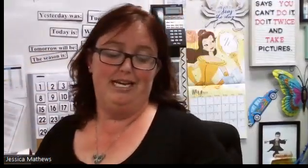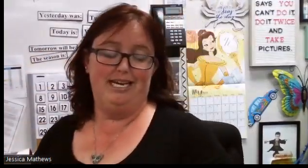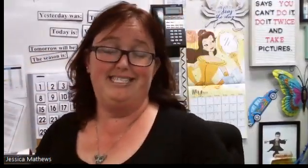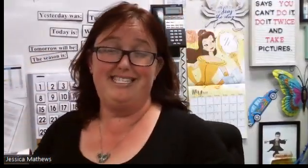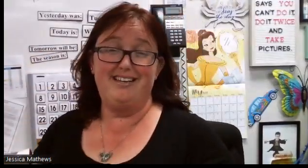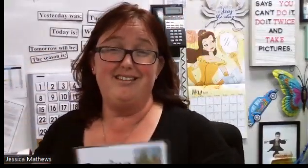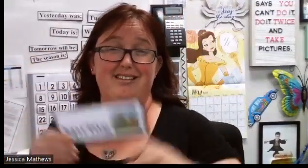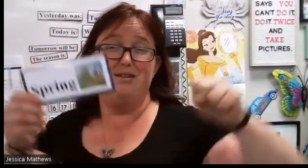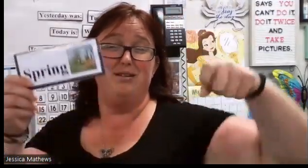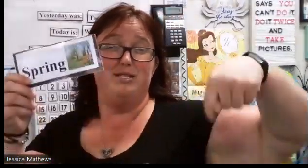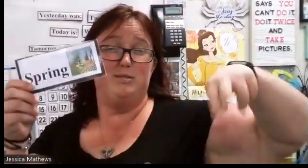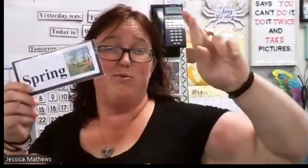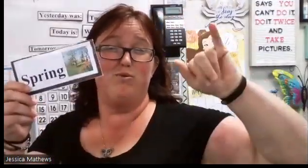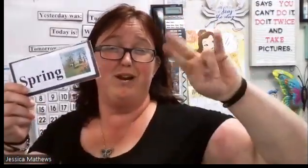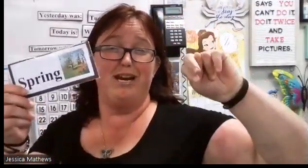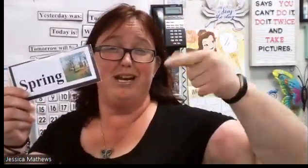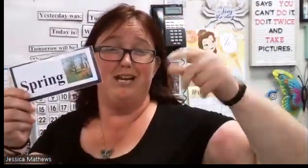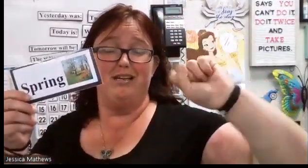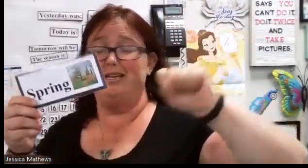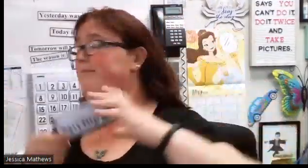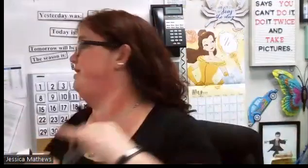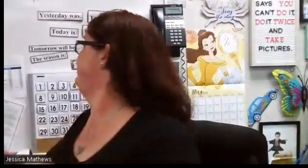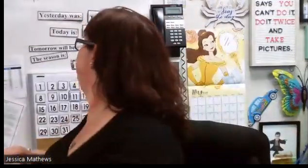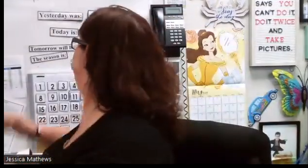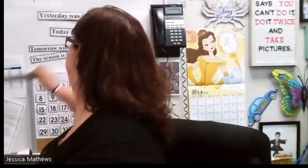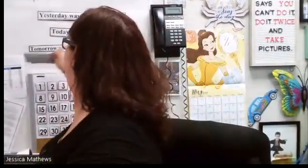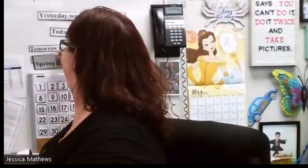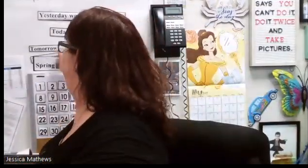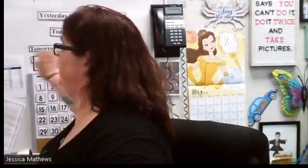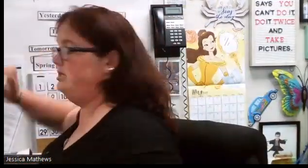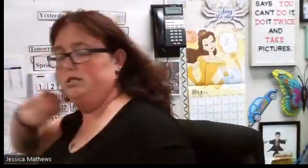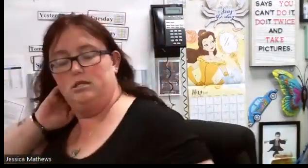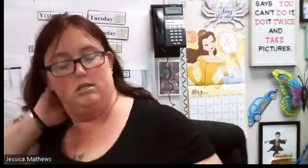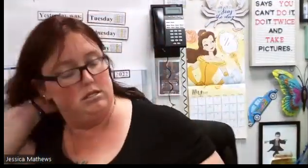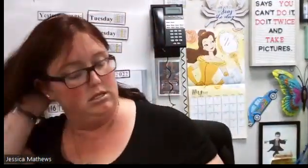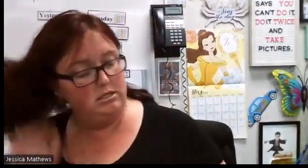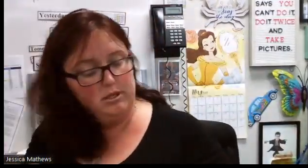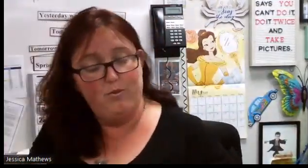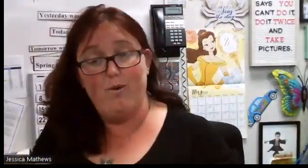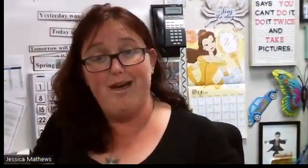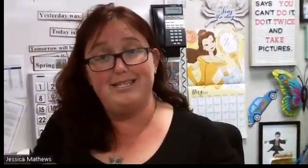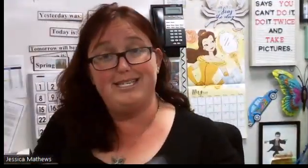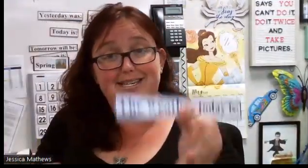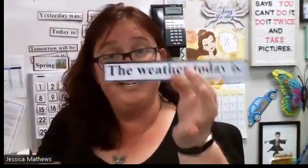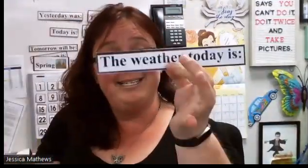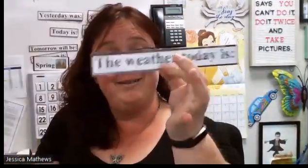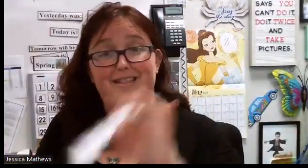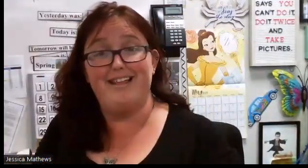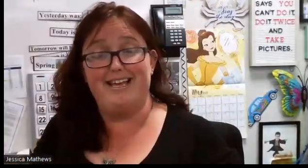It's still spring. Yep, the season is spring. So then what is the weather like